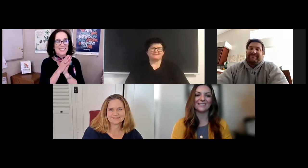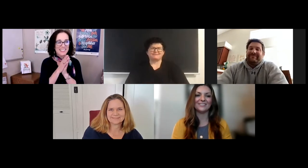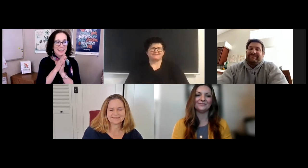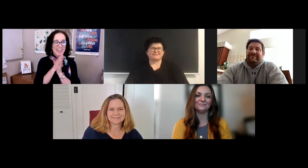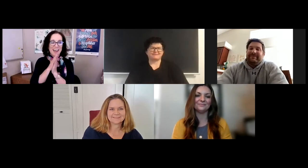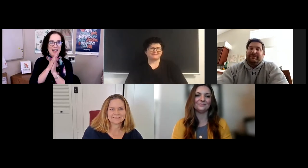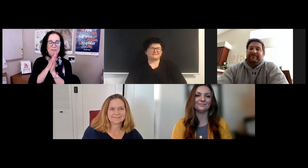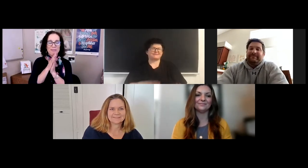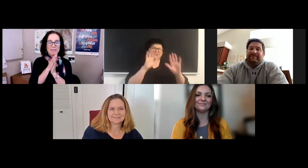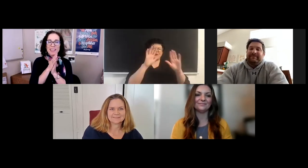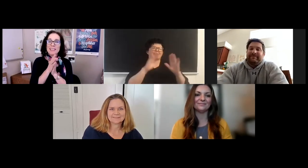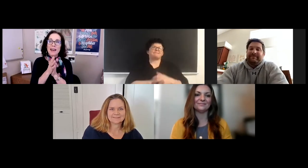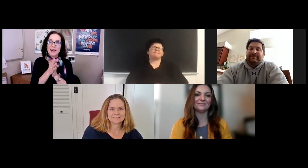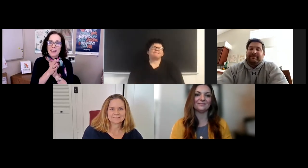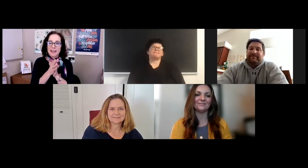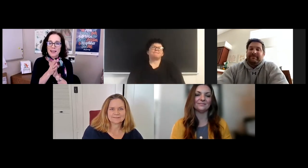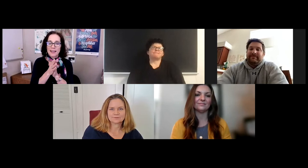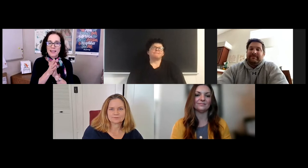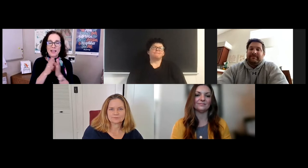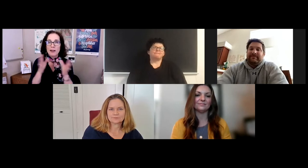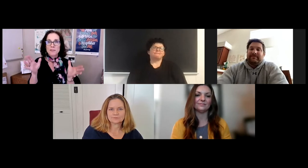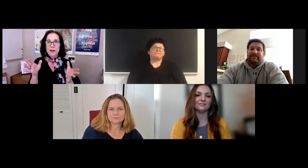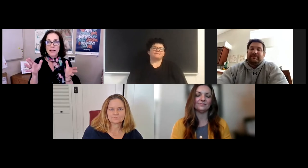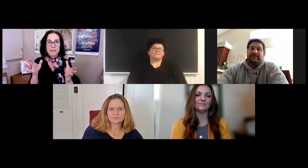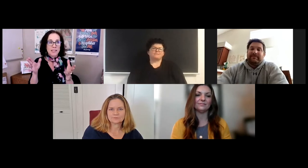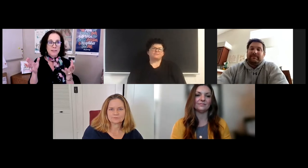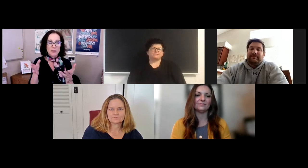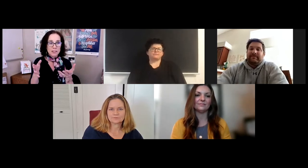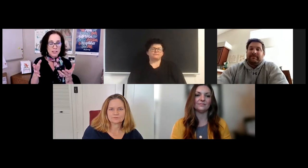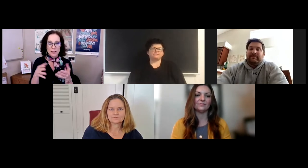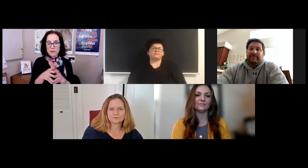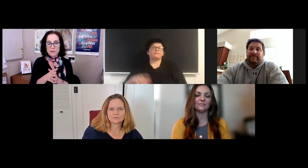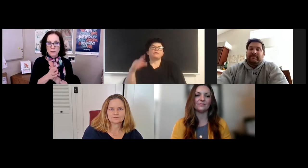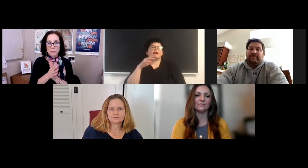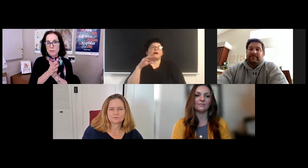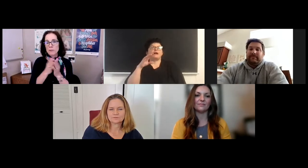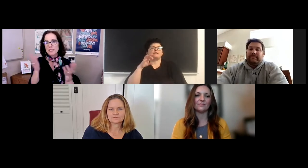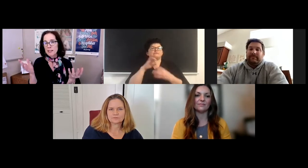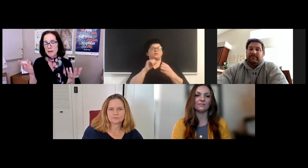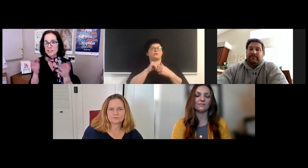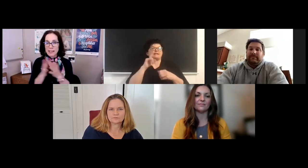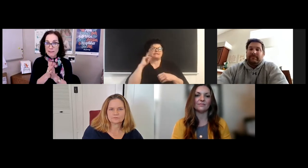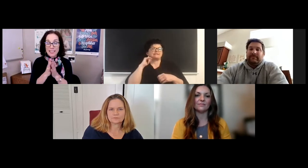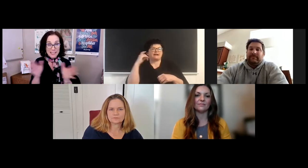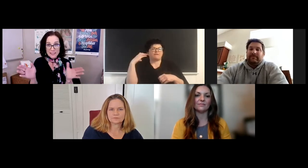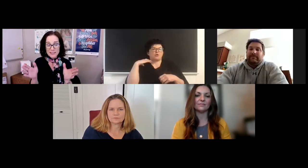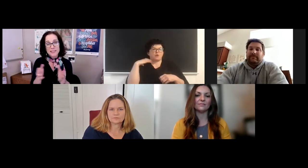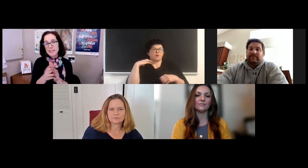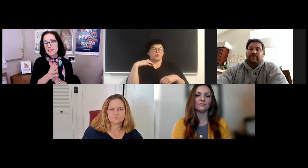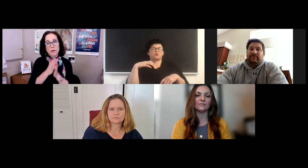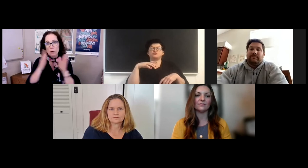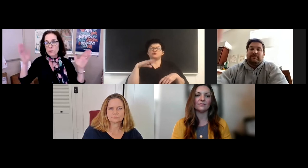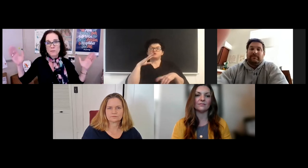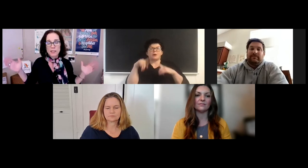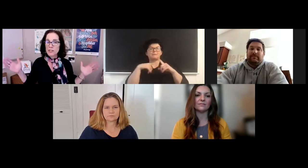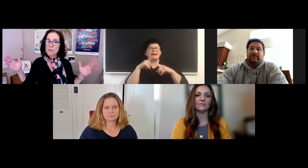That's great. Yeah, and I, you know, as far as deaf coaching goes, when we talk about deaf kids, it's